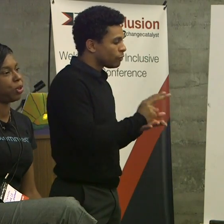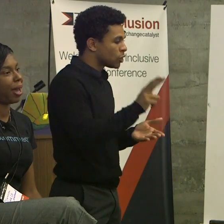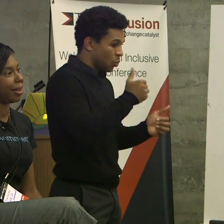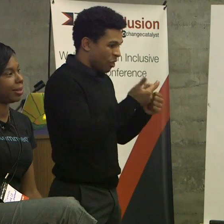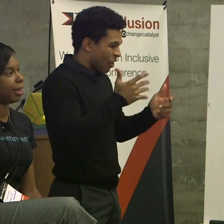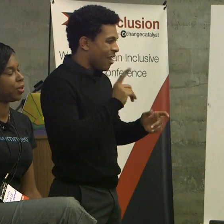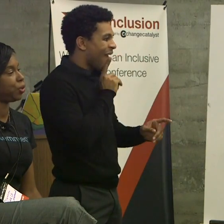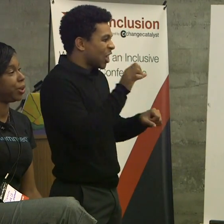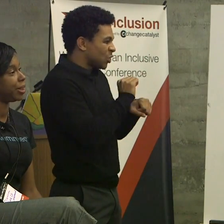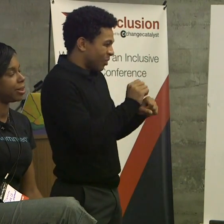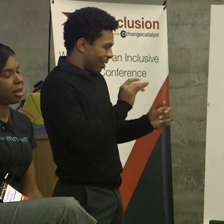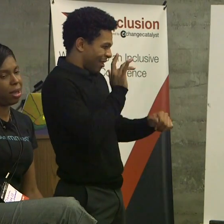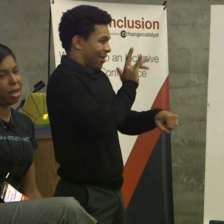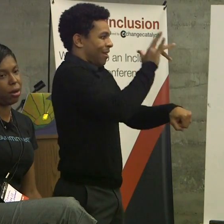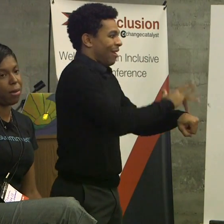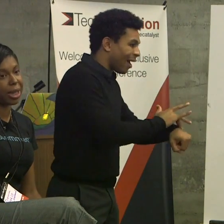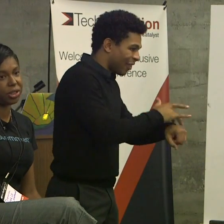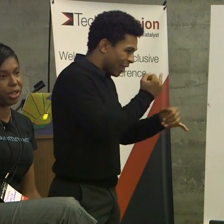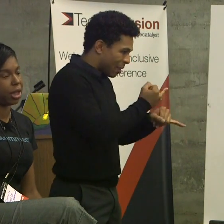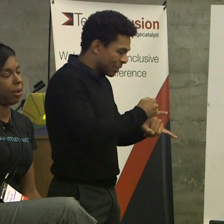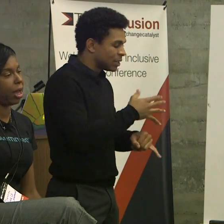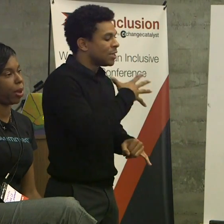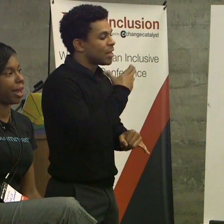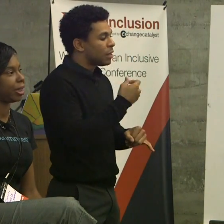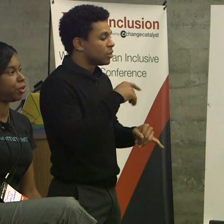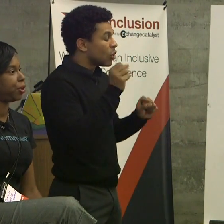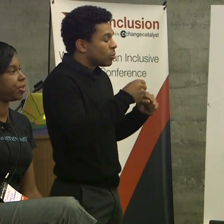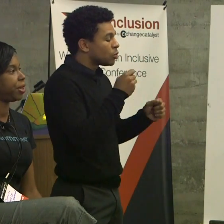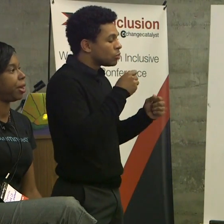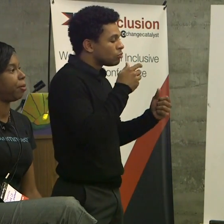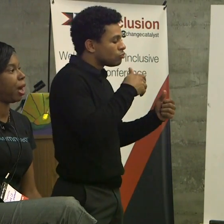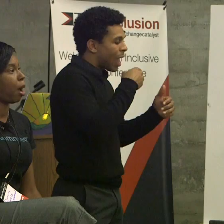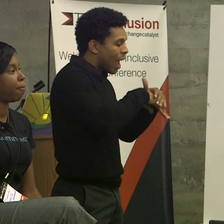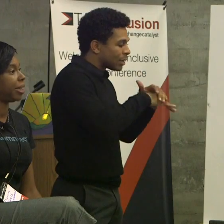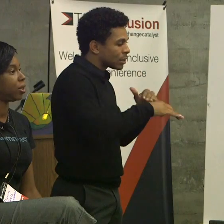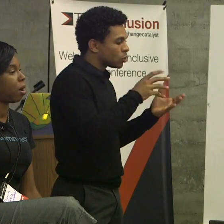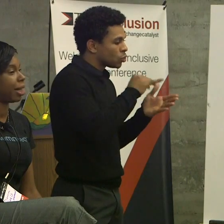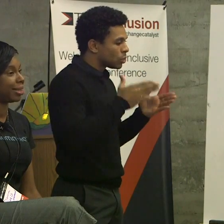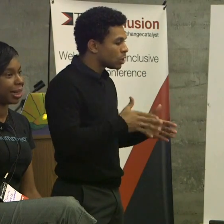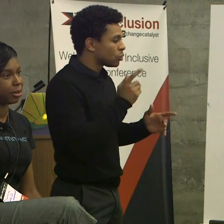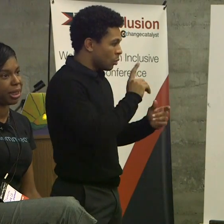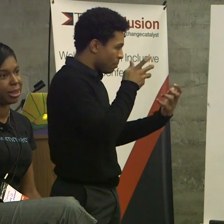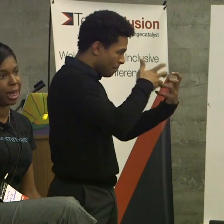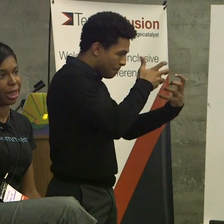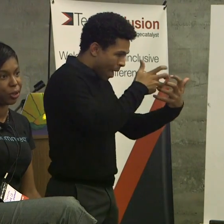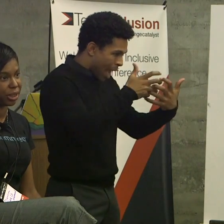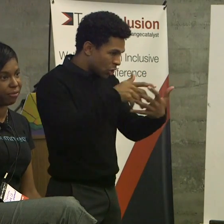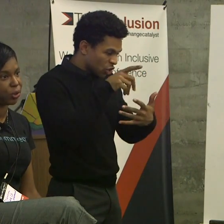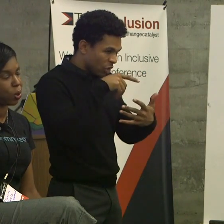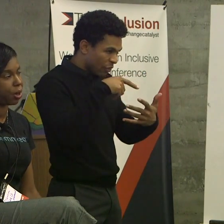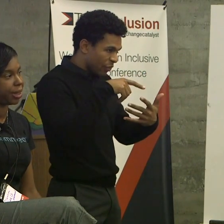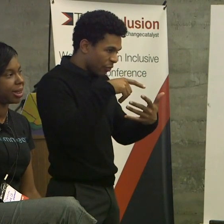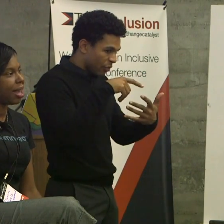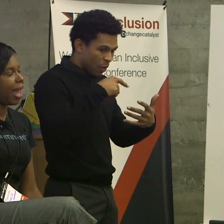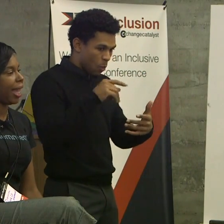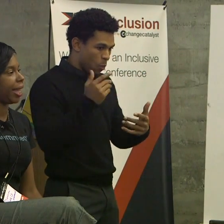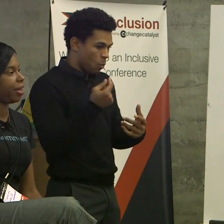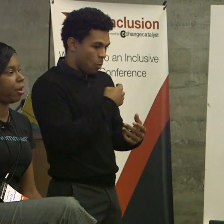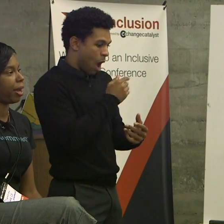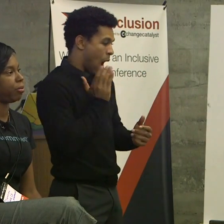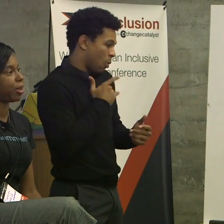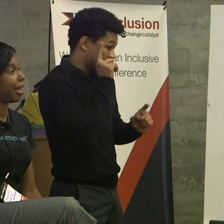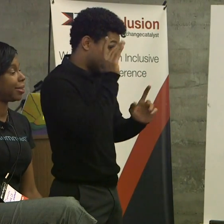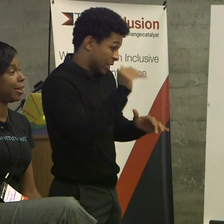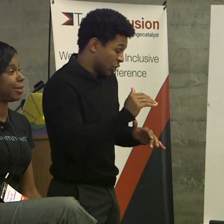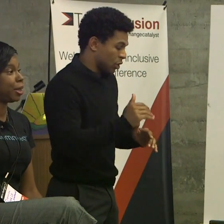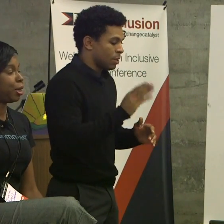they're able to access students that are matched to them, and we match students to them based on assessments and interest inventories. And